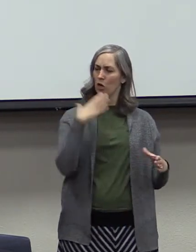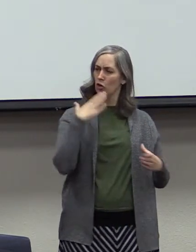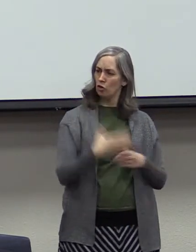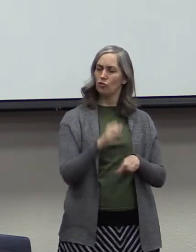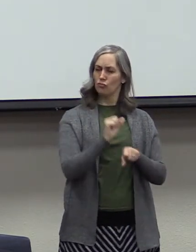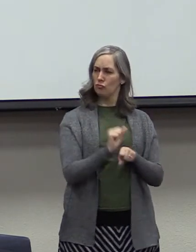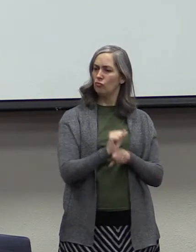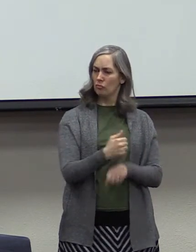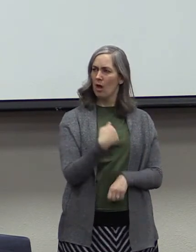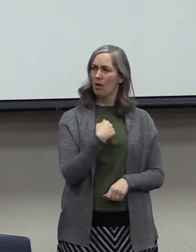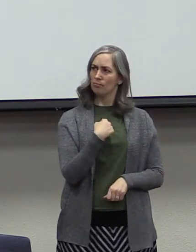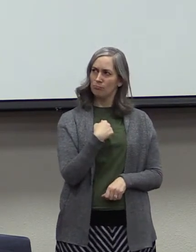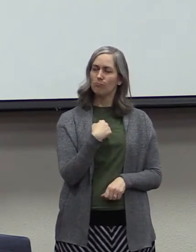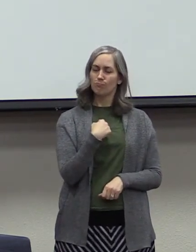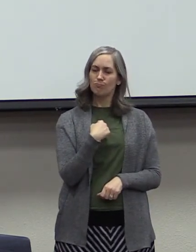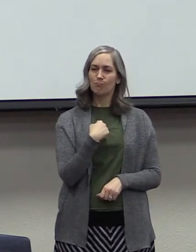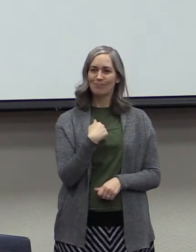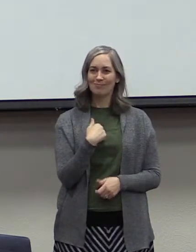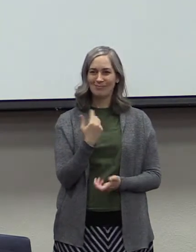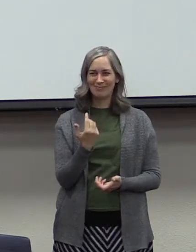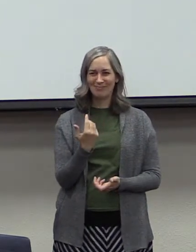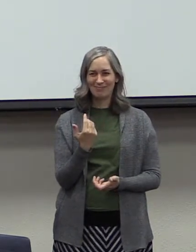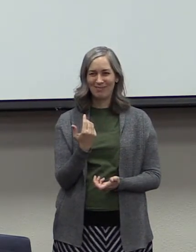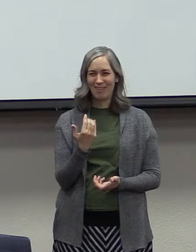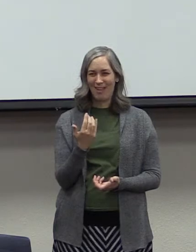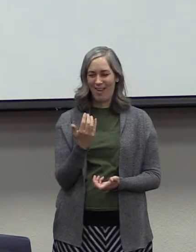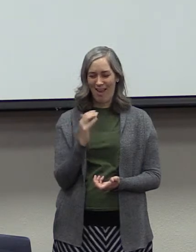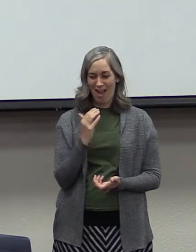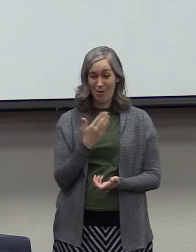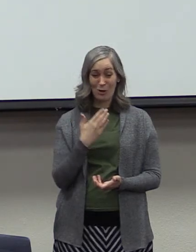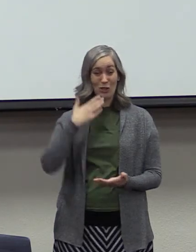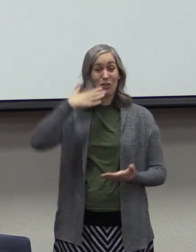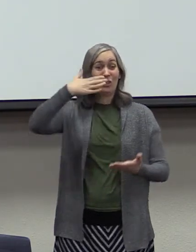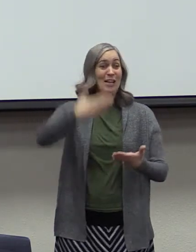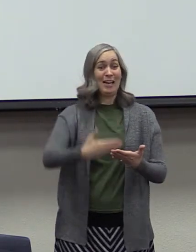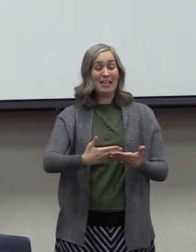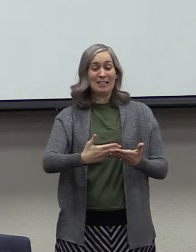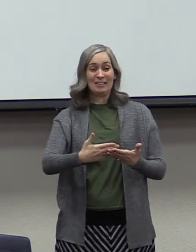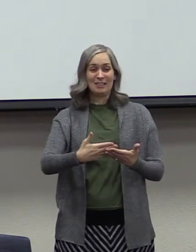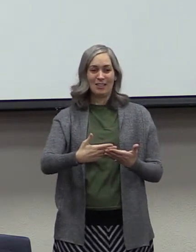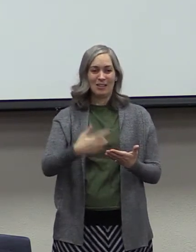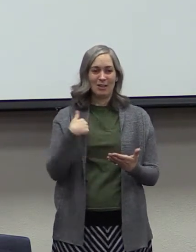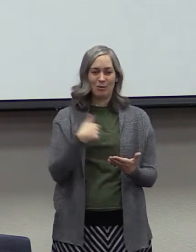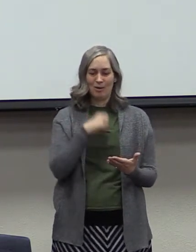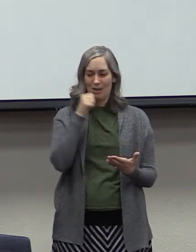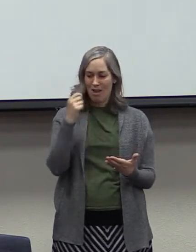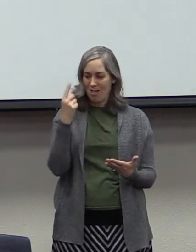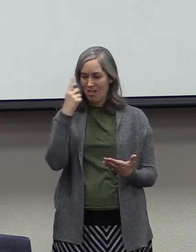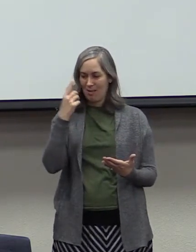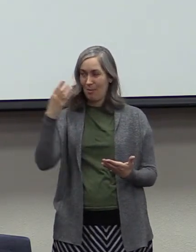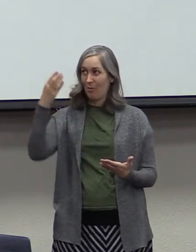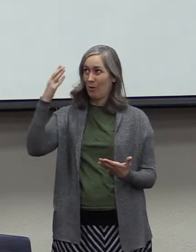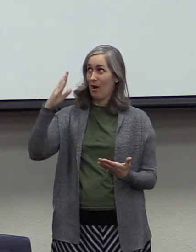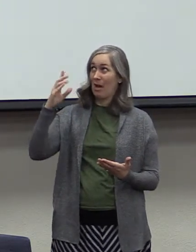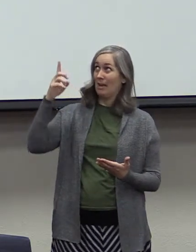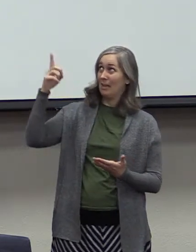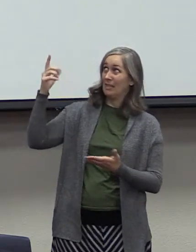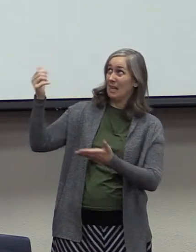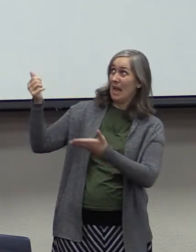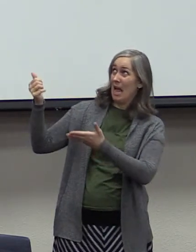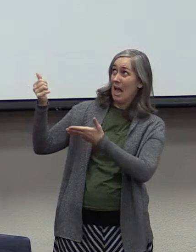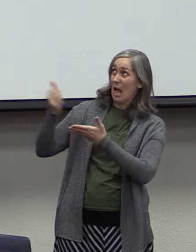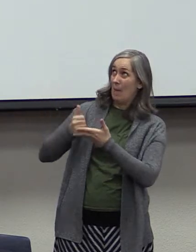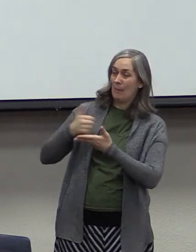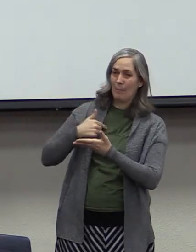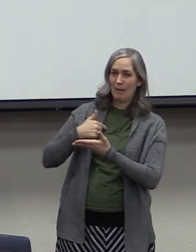things. And oftentimes in our goodness, we don't even think about, God help me to do gooder in the